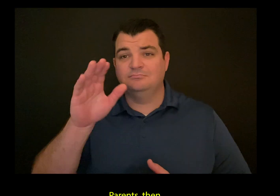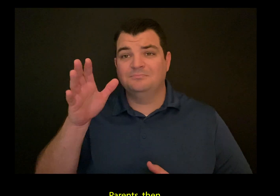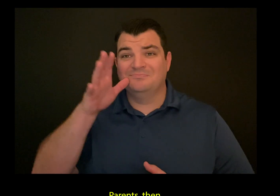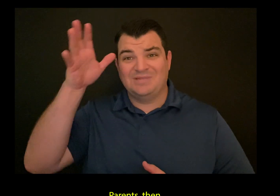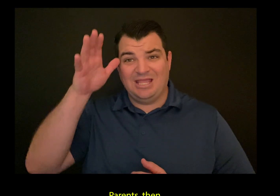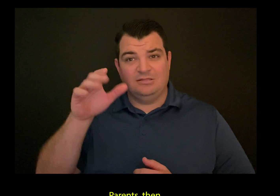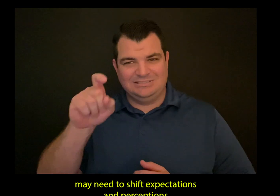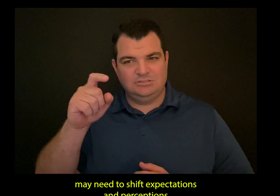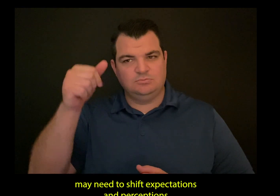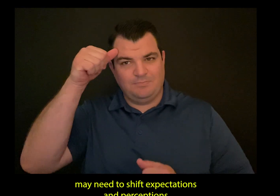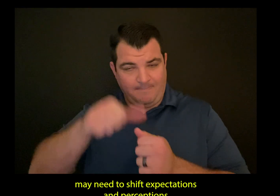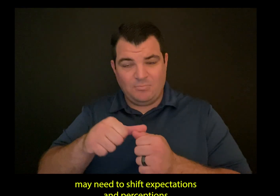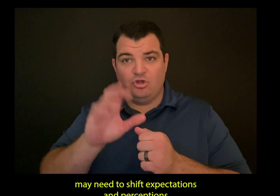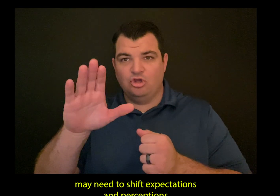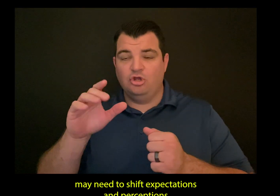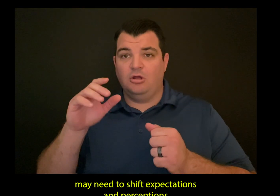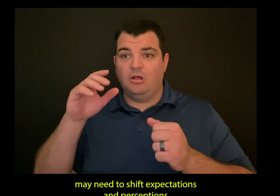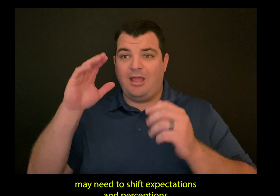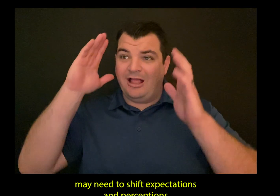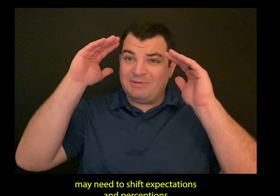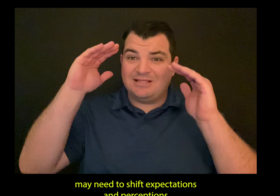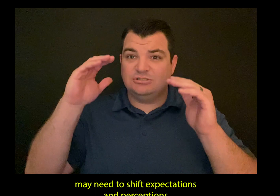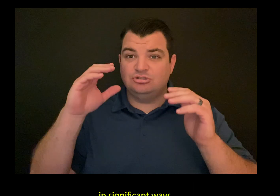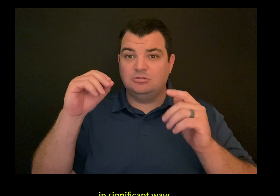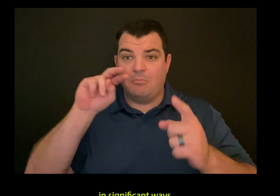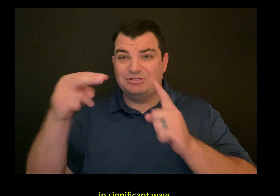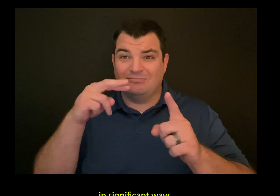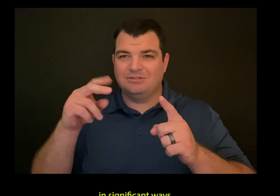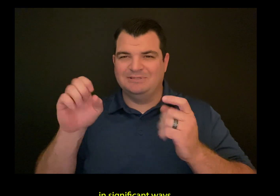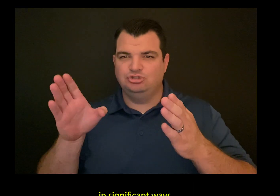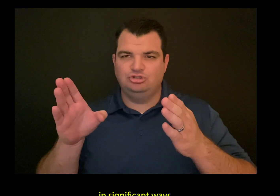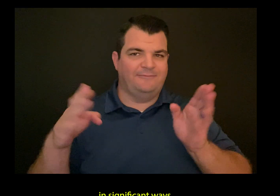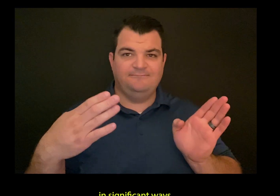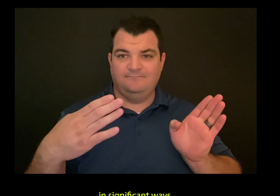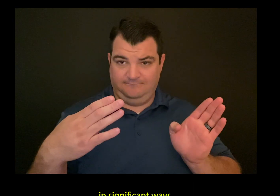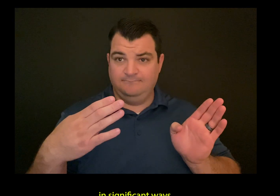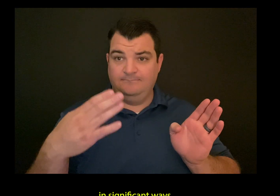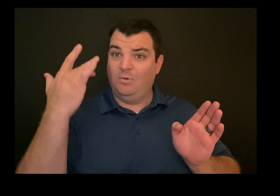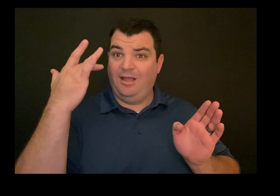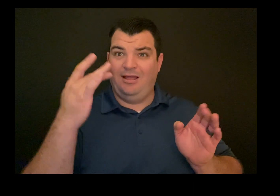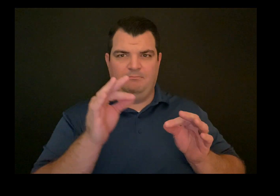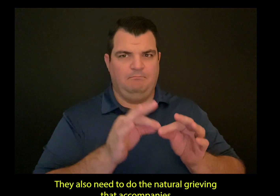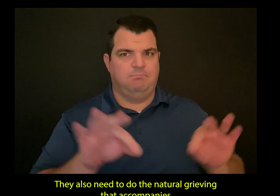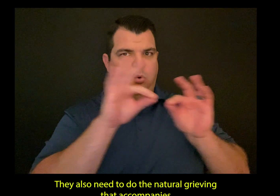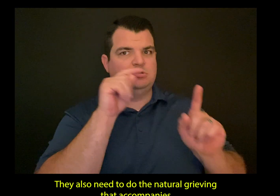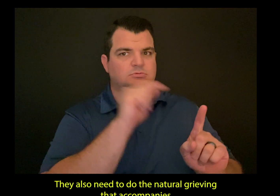Parents, then, may need to shift expectations and perceptions in significant ways. They also need to